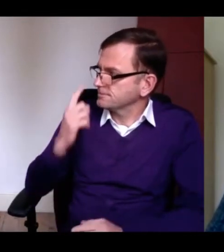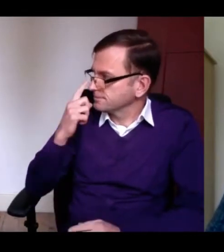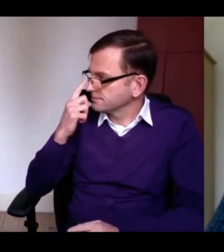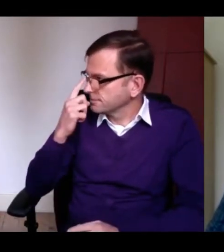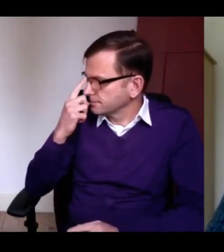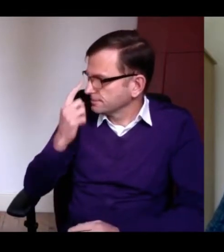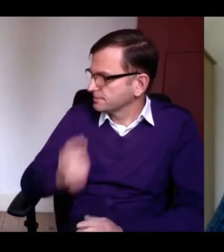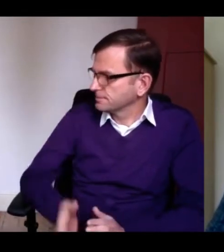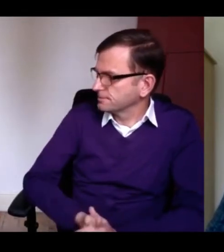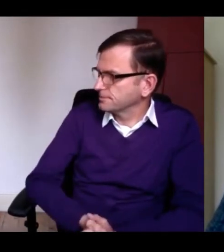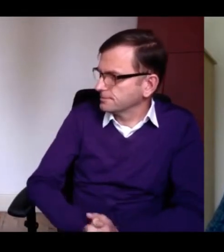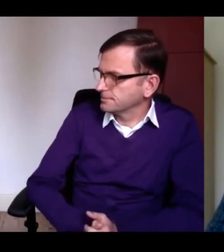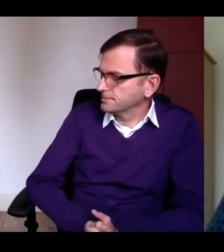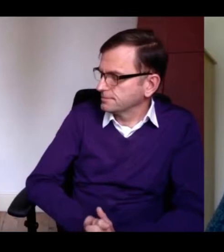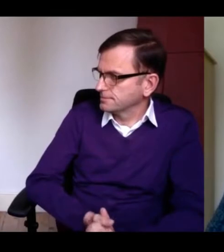talk about the event.